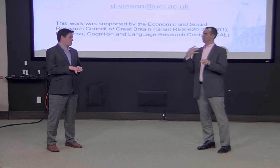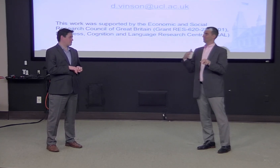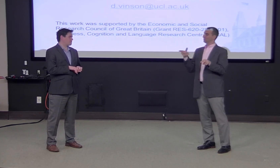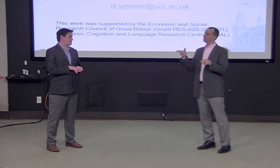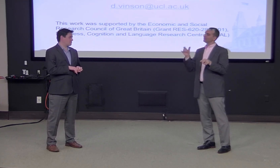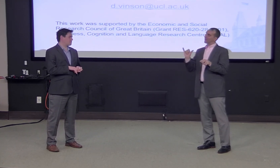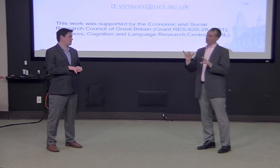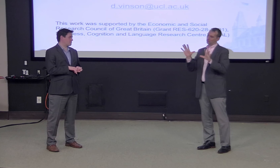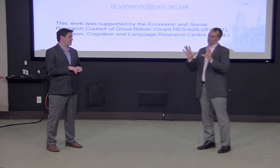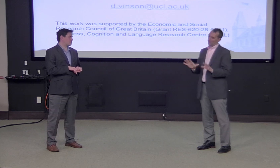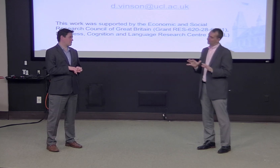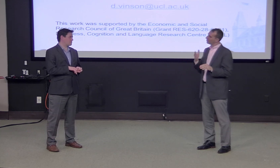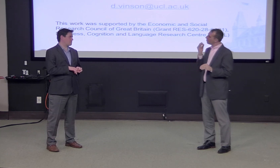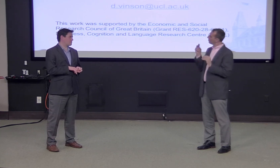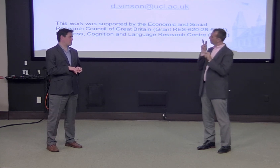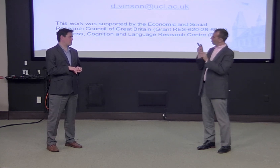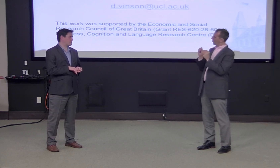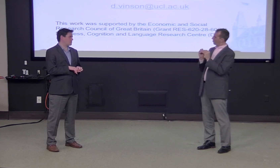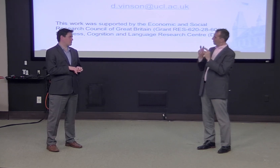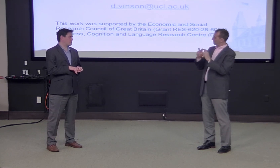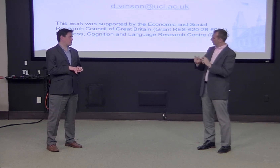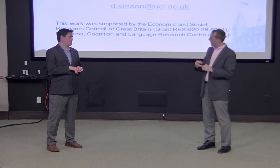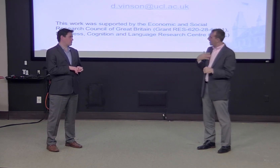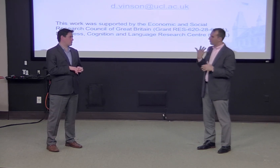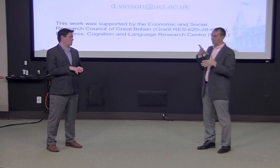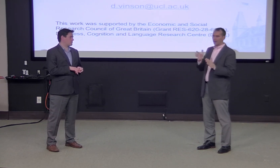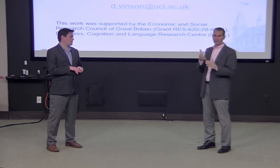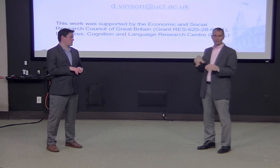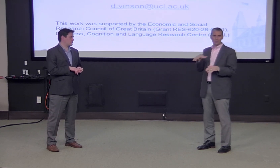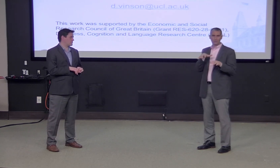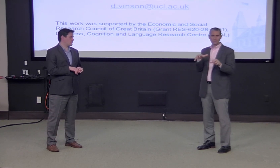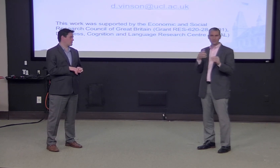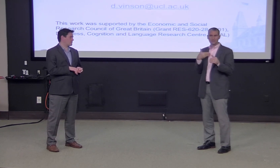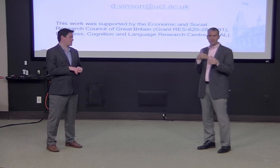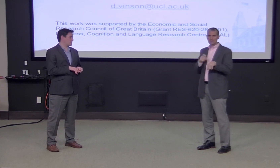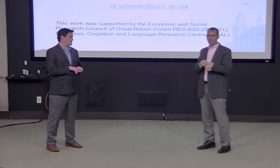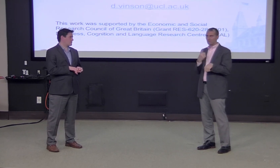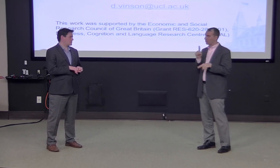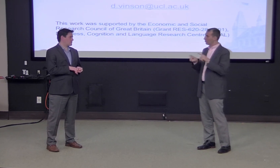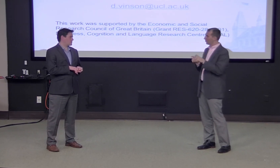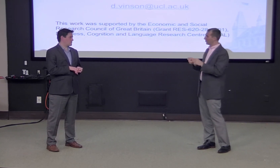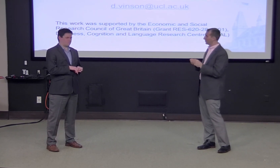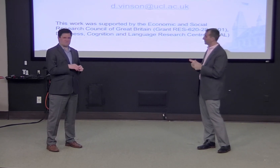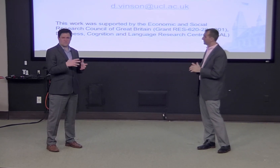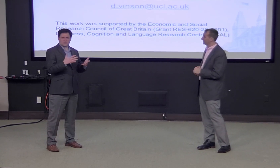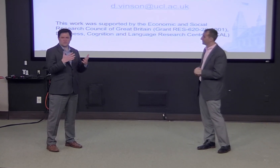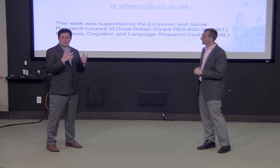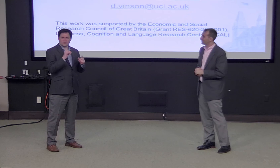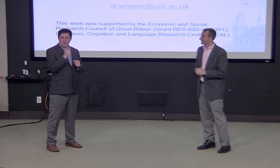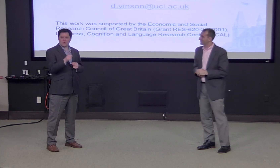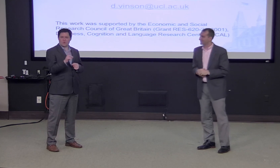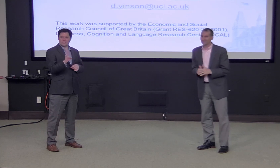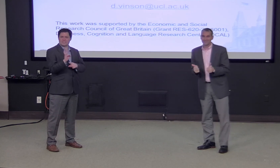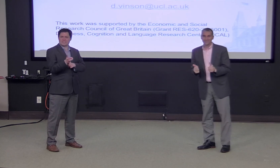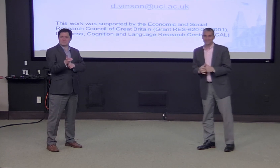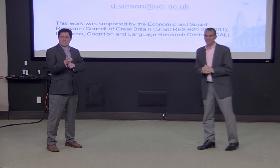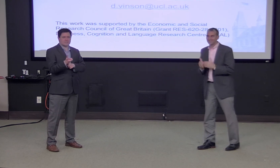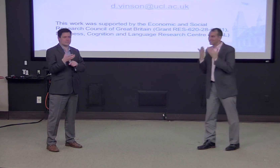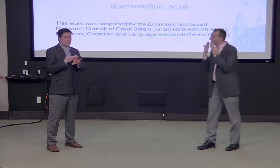accepted by society. That's great, and I look forward to more of an analysis. And now we'll let the audience members